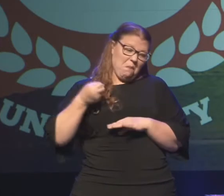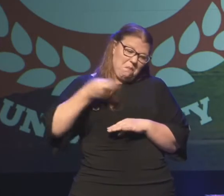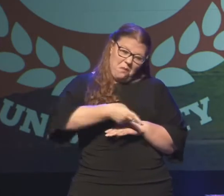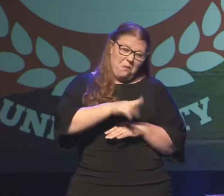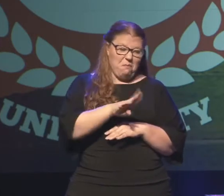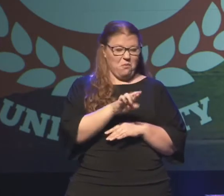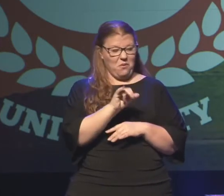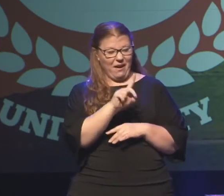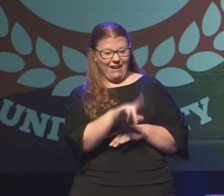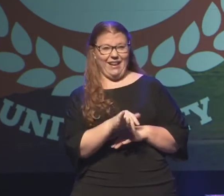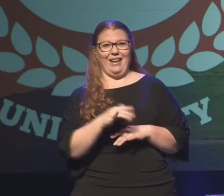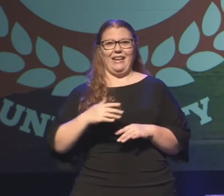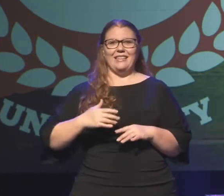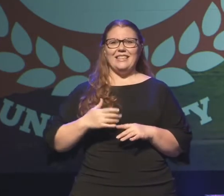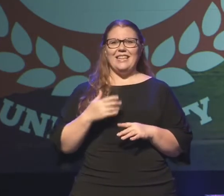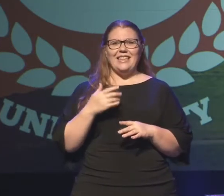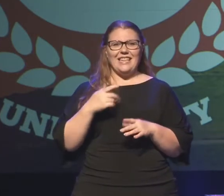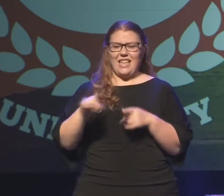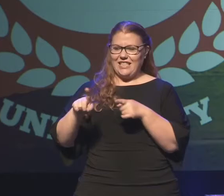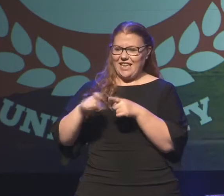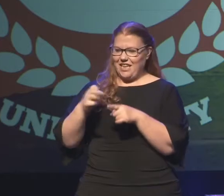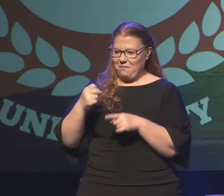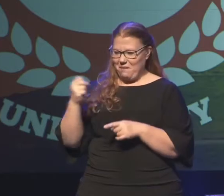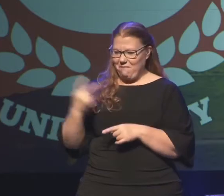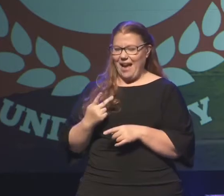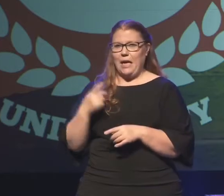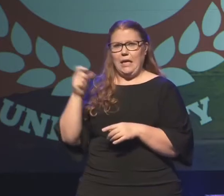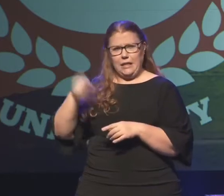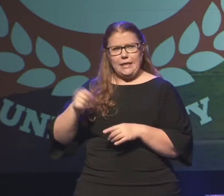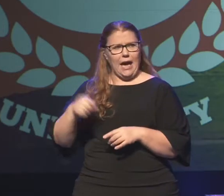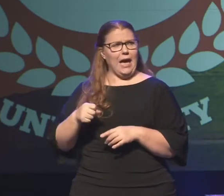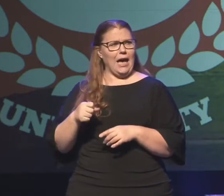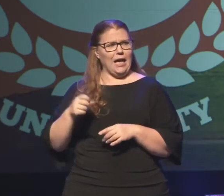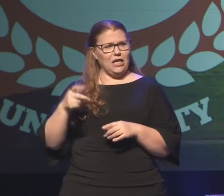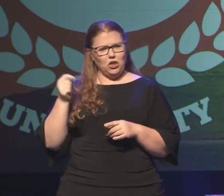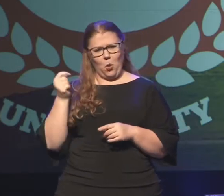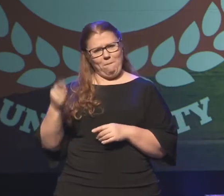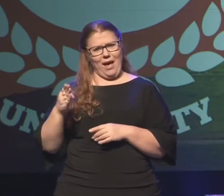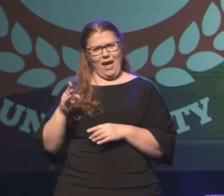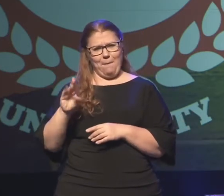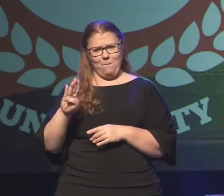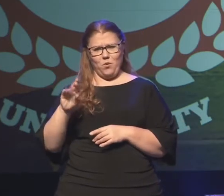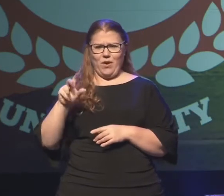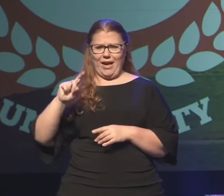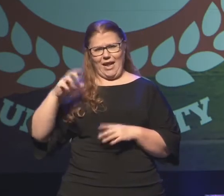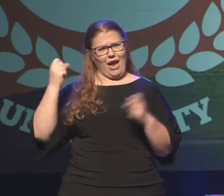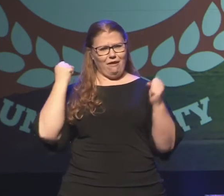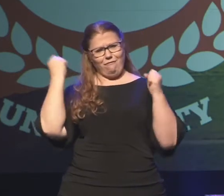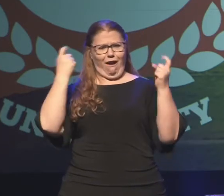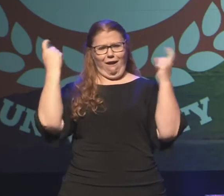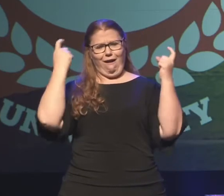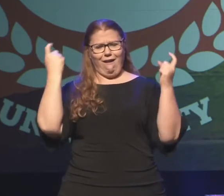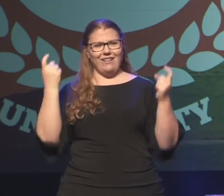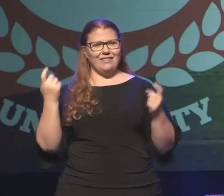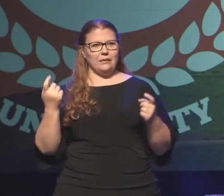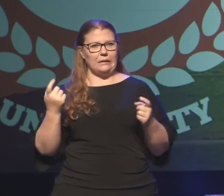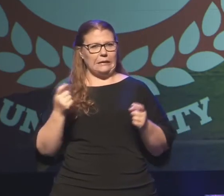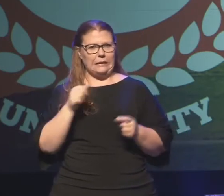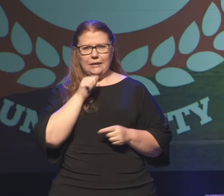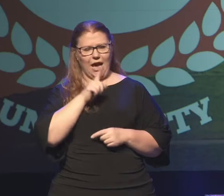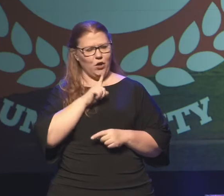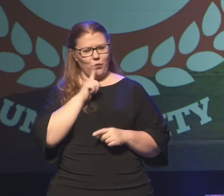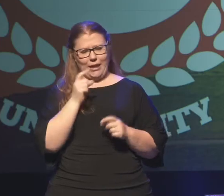I texted him, down goes Brady. He texted me back, yeah, too bad, Brady, hurrah. Not